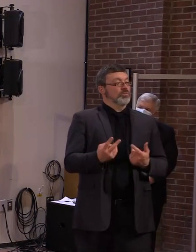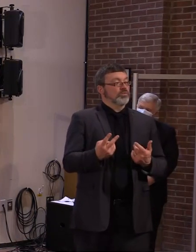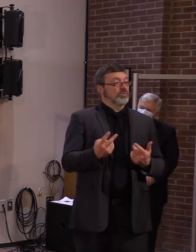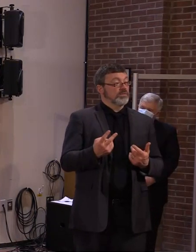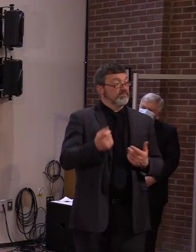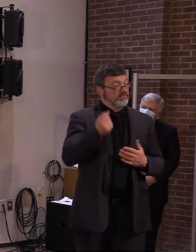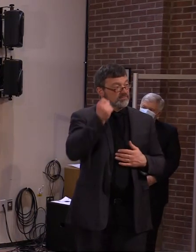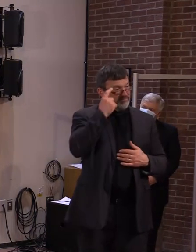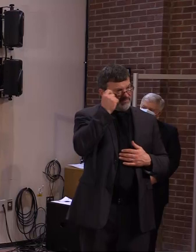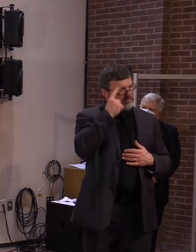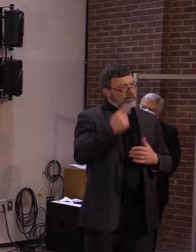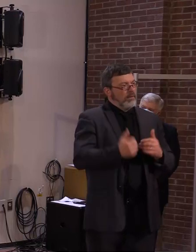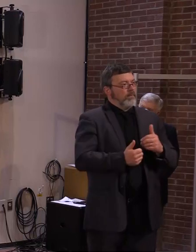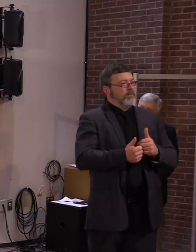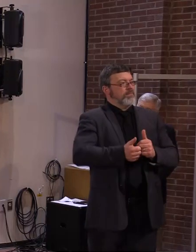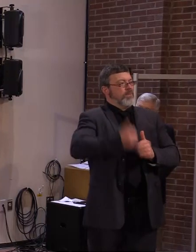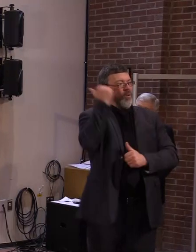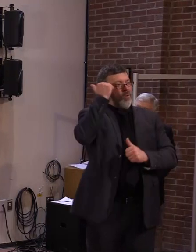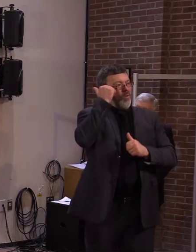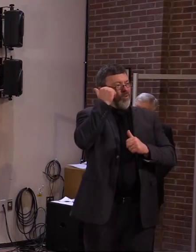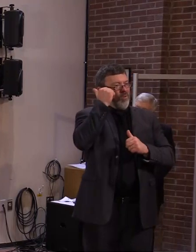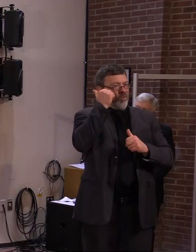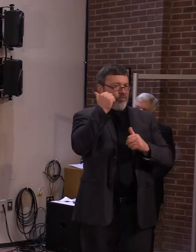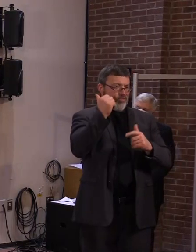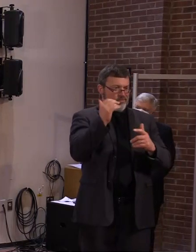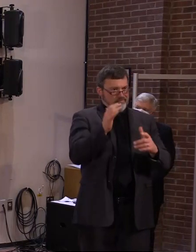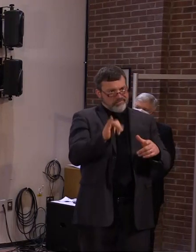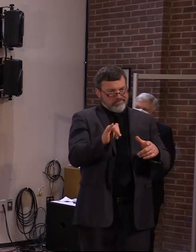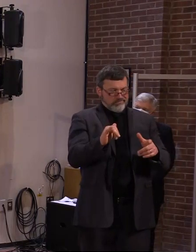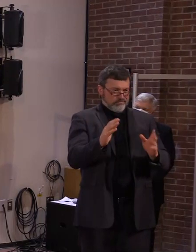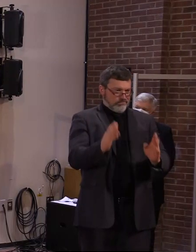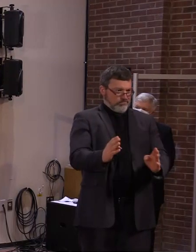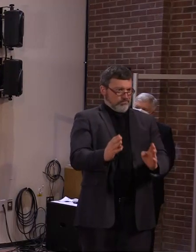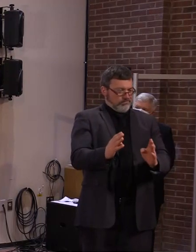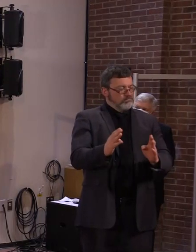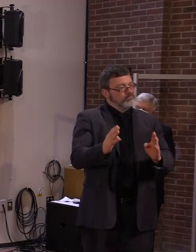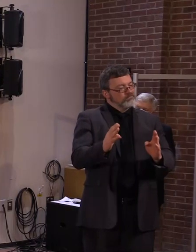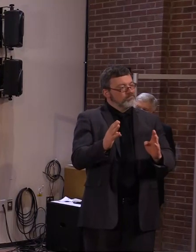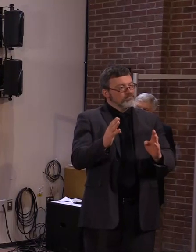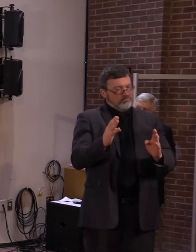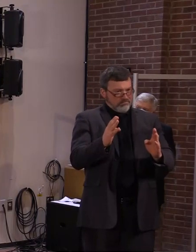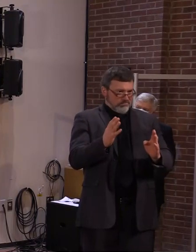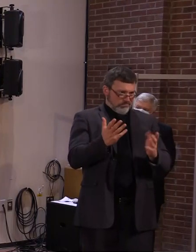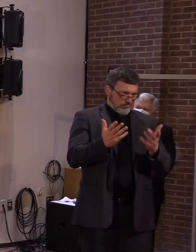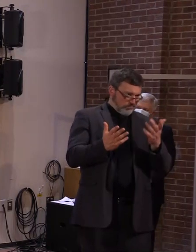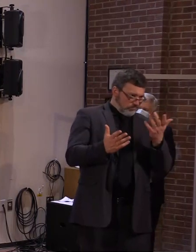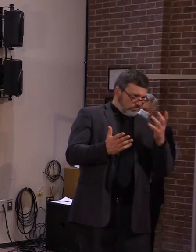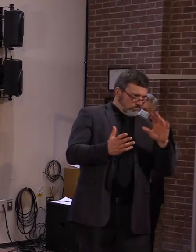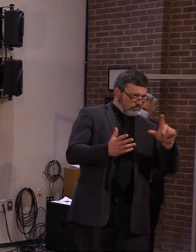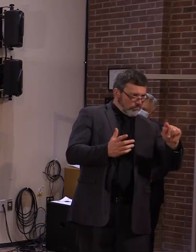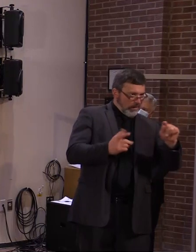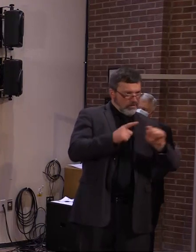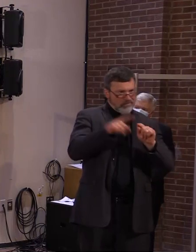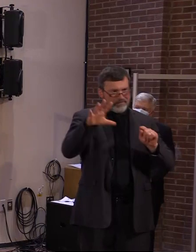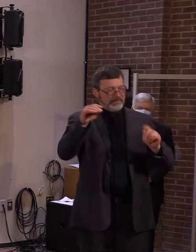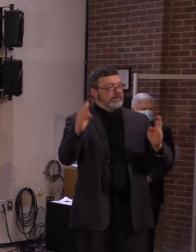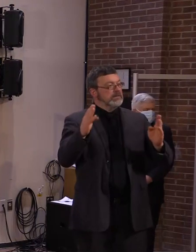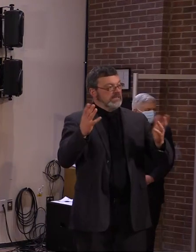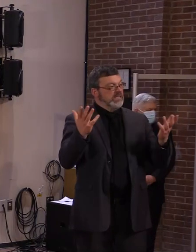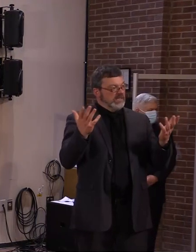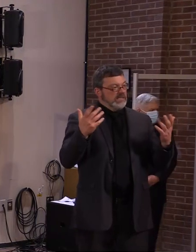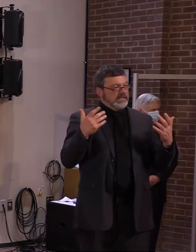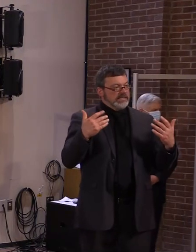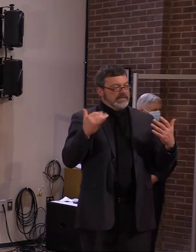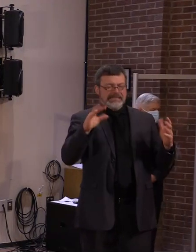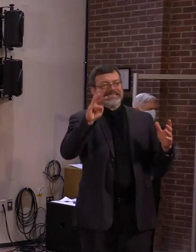middle ages who are in the hospital. And I firmly believe they are mostly